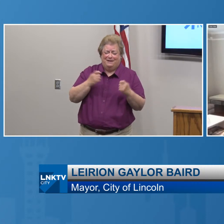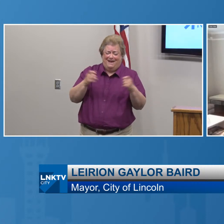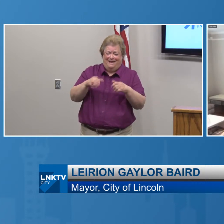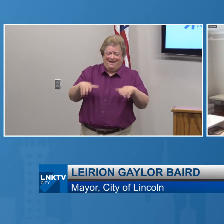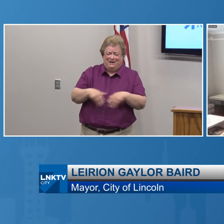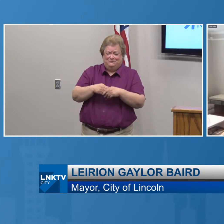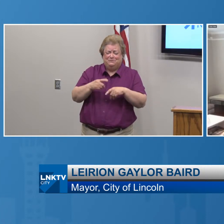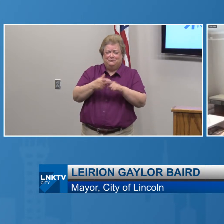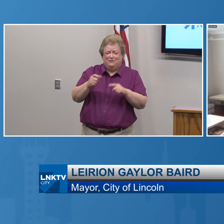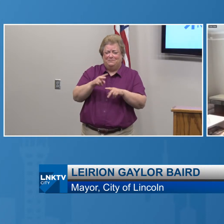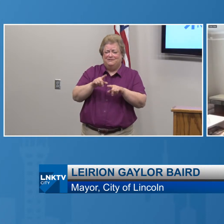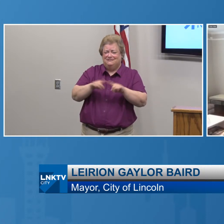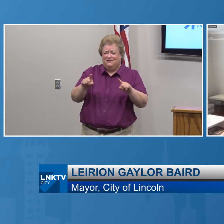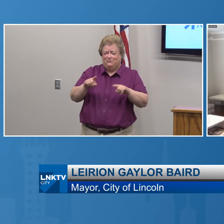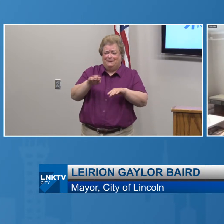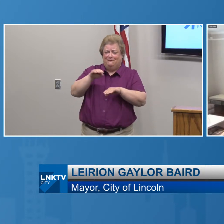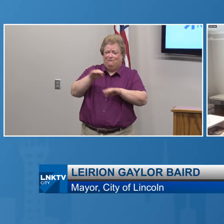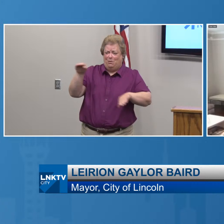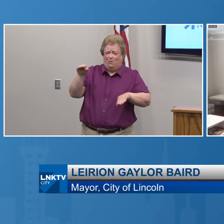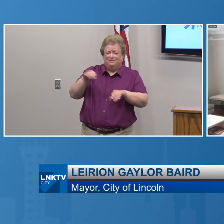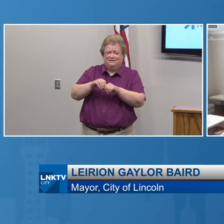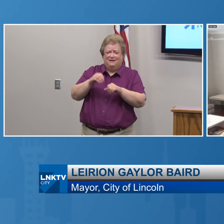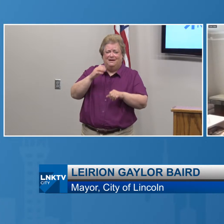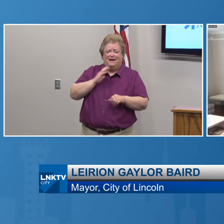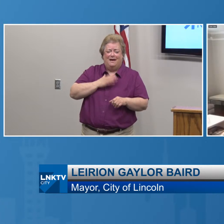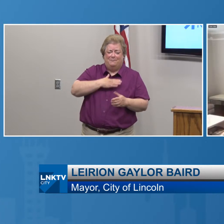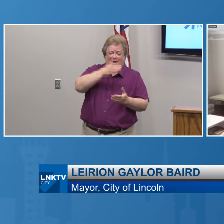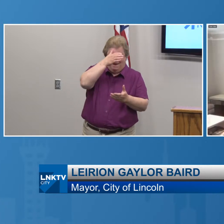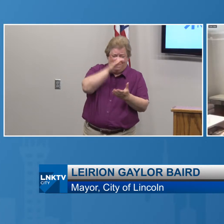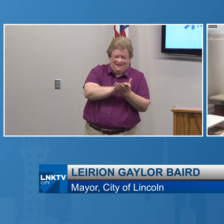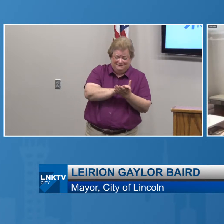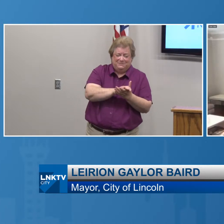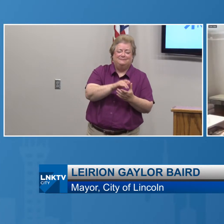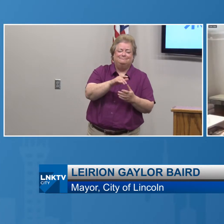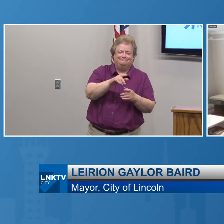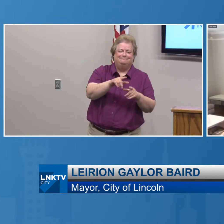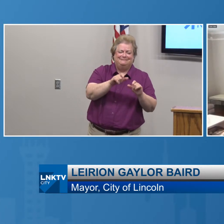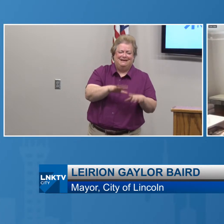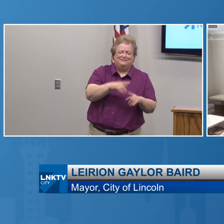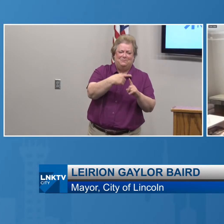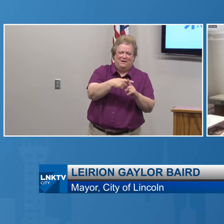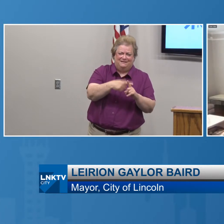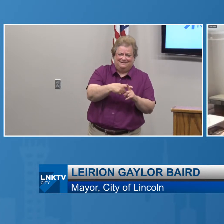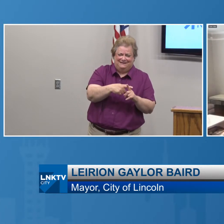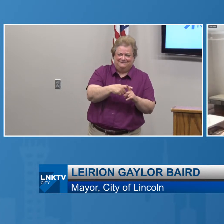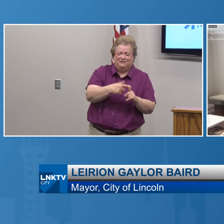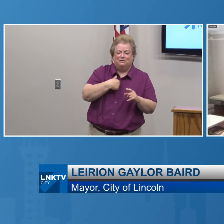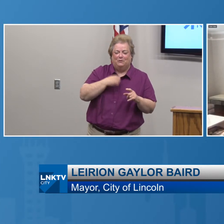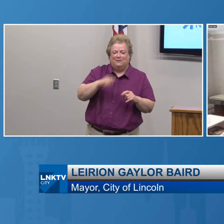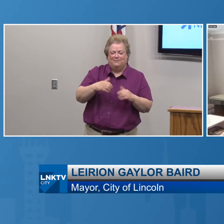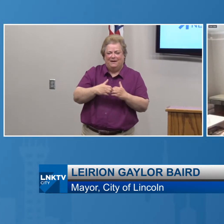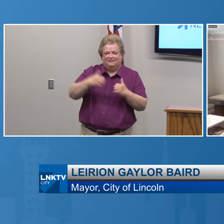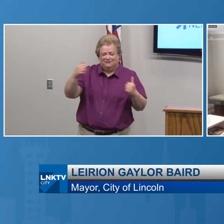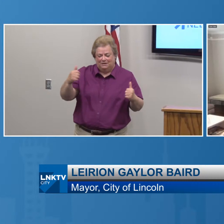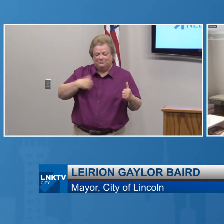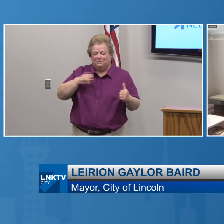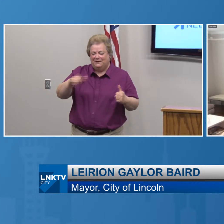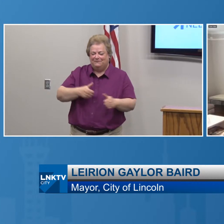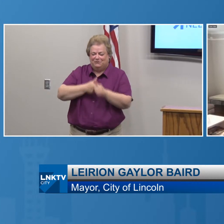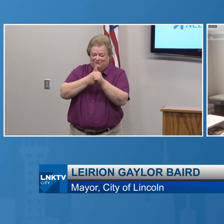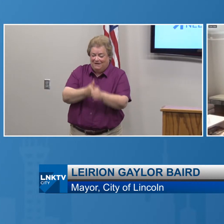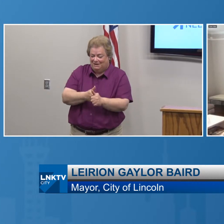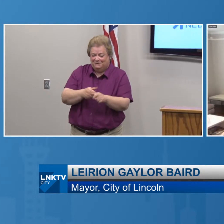home. I am fine, but my husband Scott just tested positive for COVID-19. And that means that we are now following the same